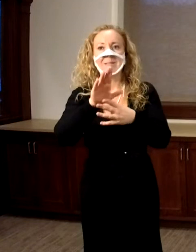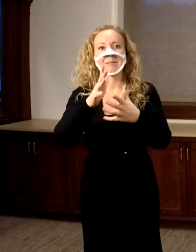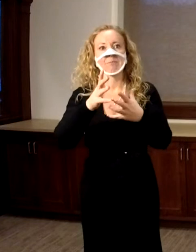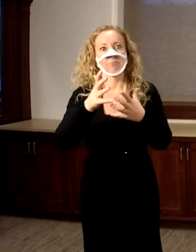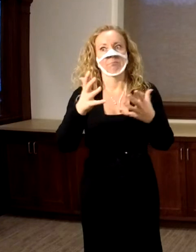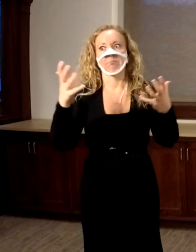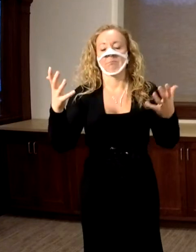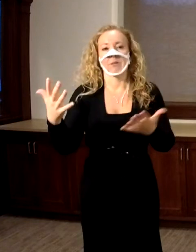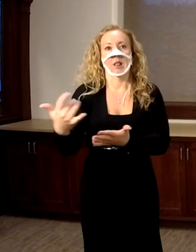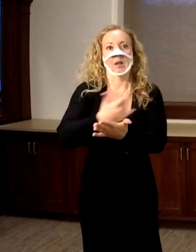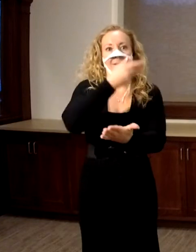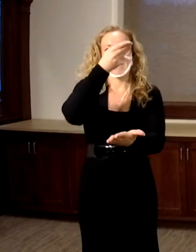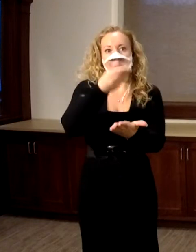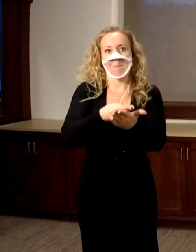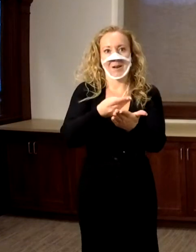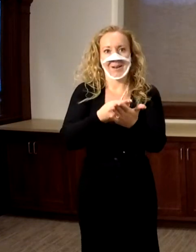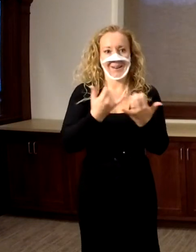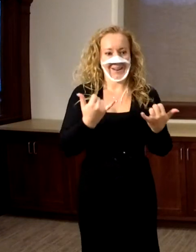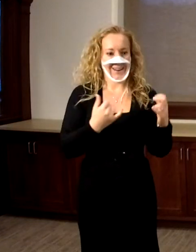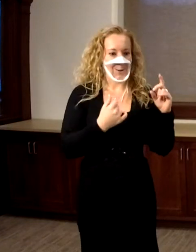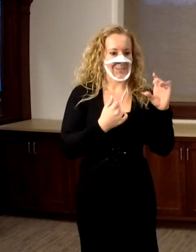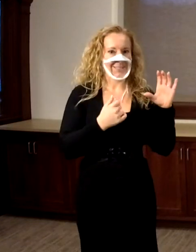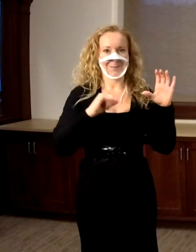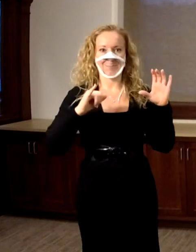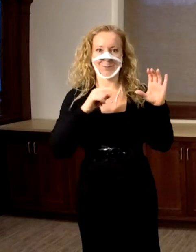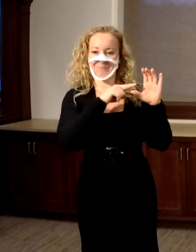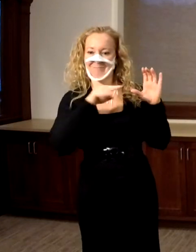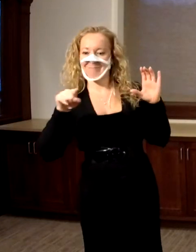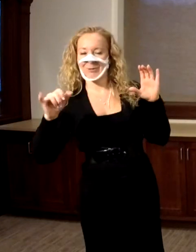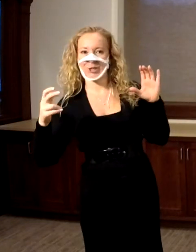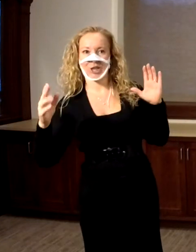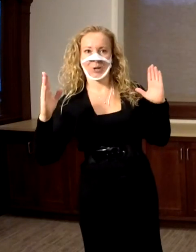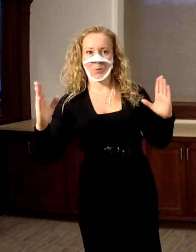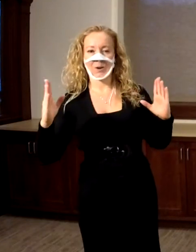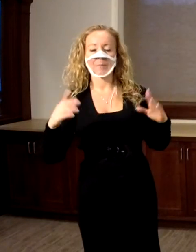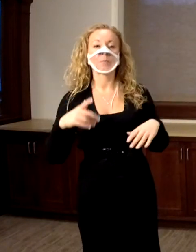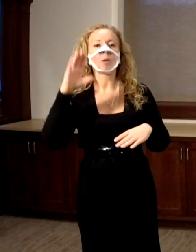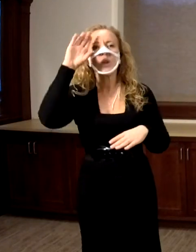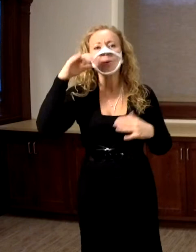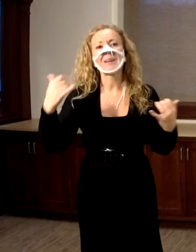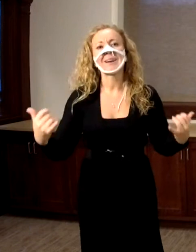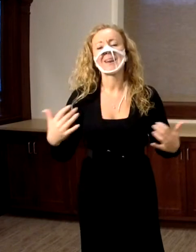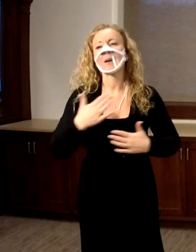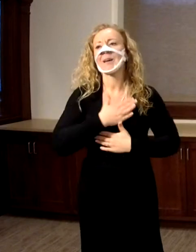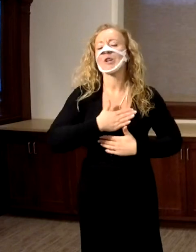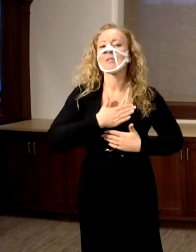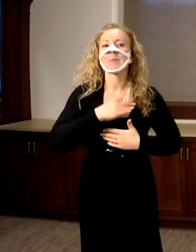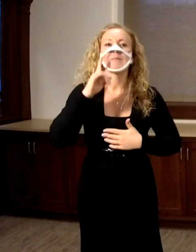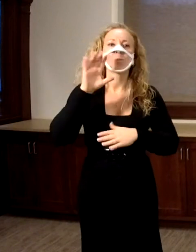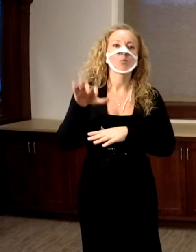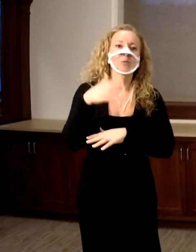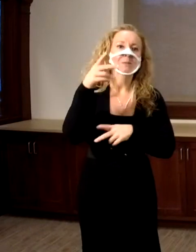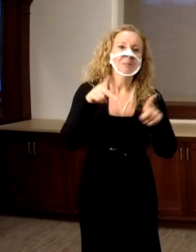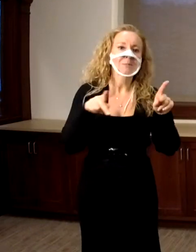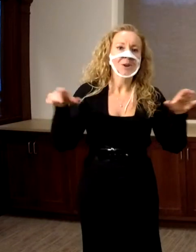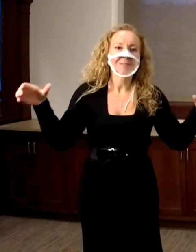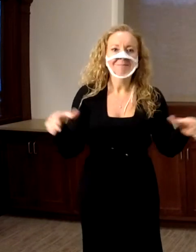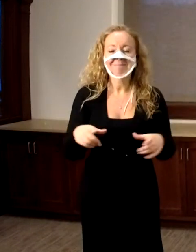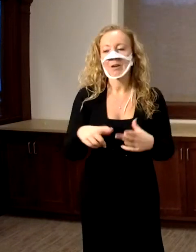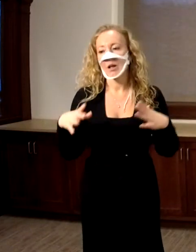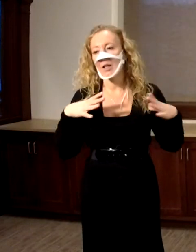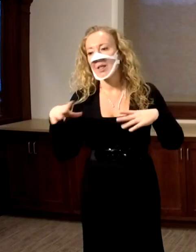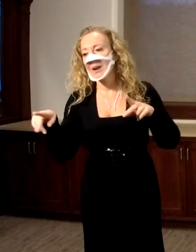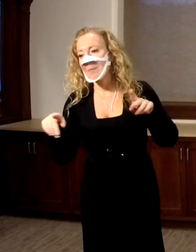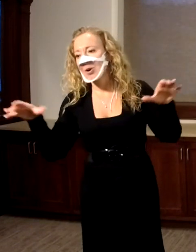of its revenue during the last month of the year and in the holiday season. That entertainment occurs when people have Christmas parties, when people have holiday